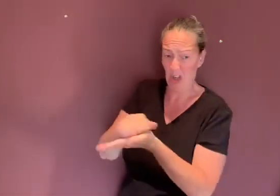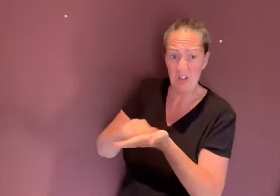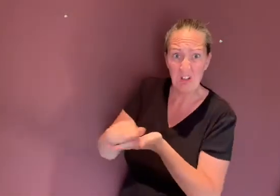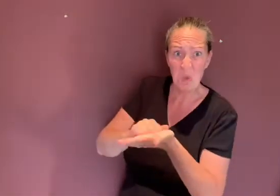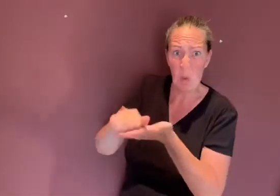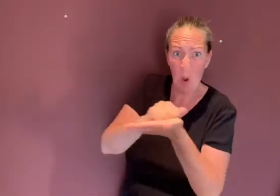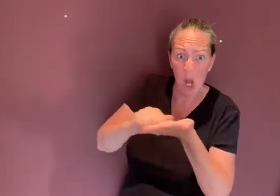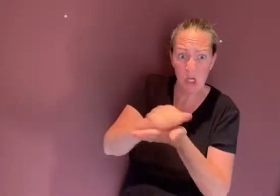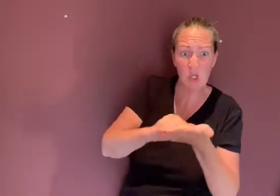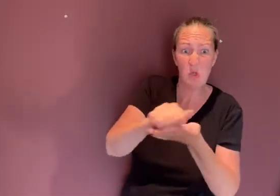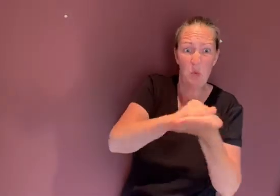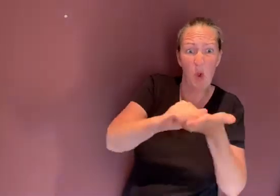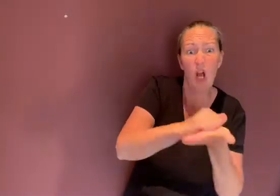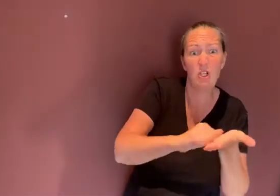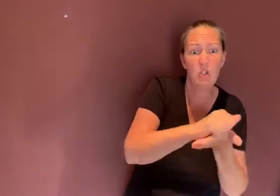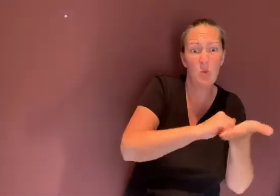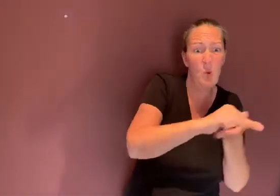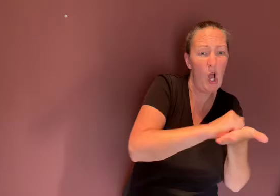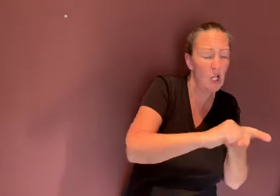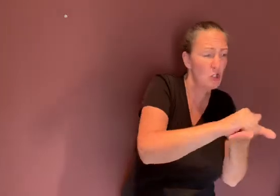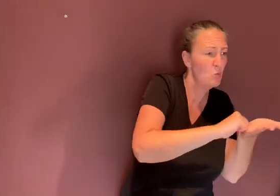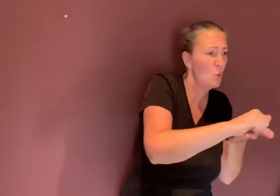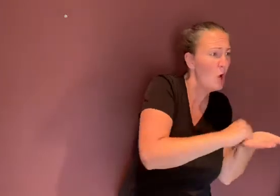Wash, wash, wash, wash, wash.